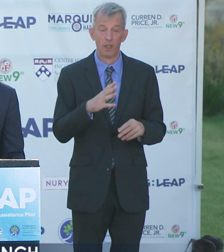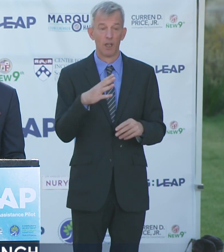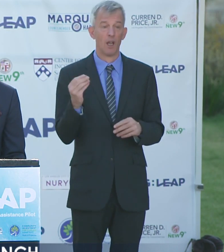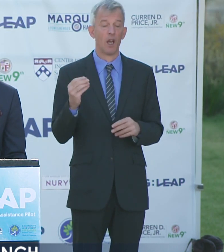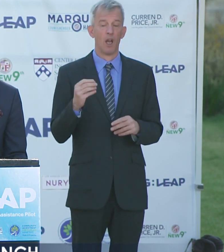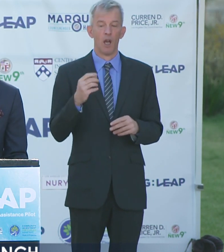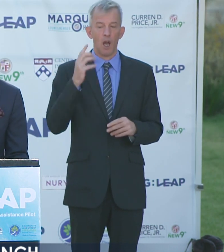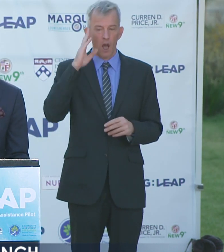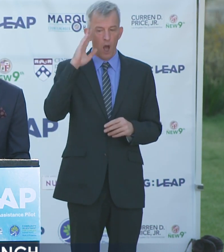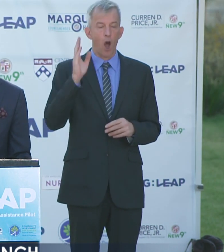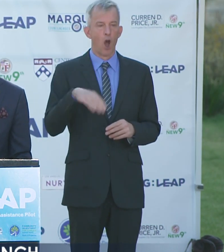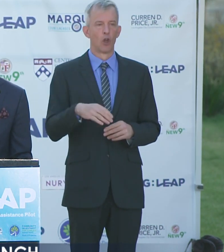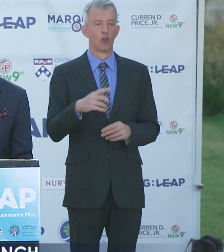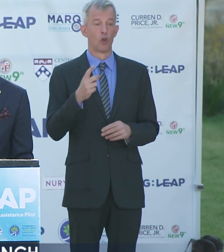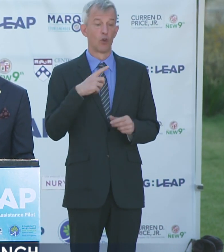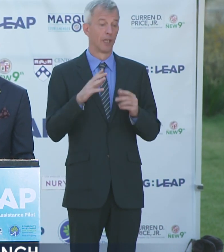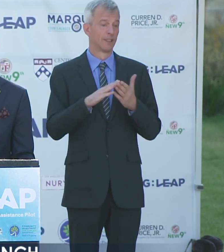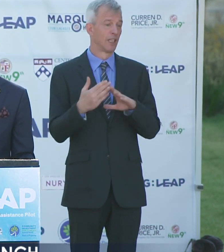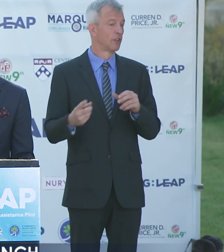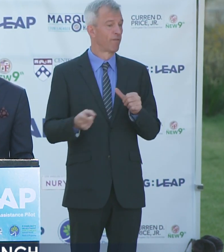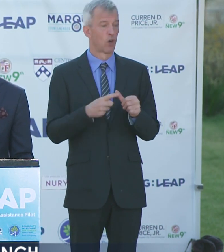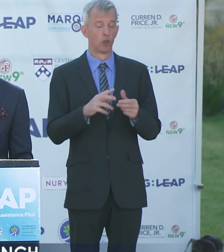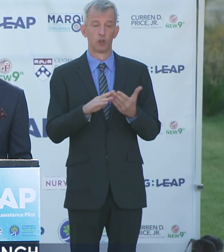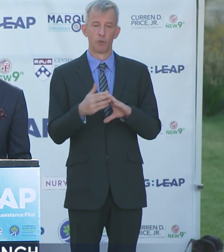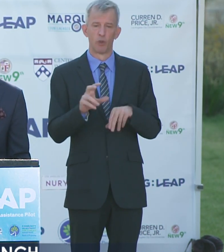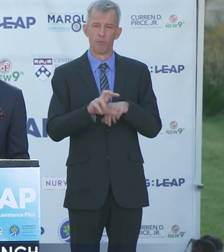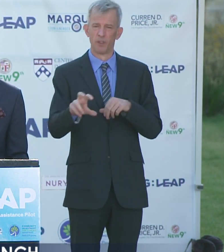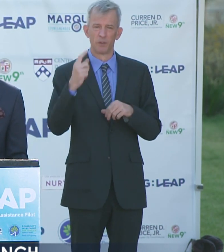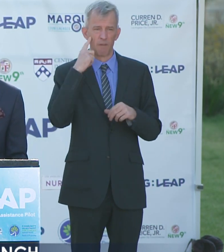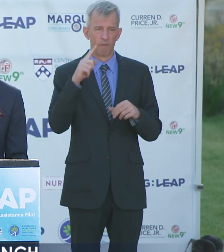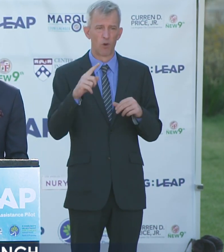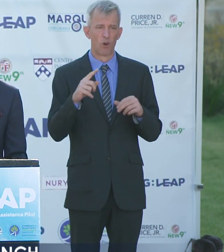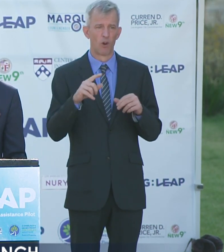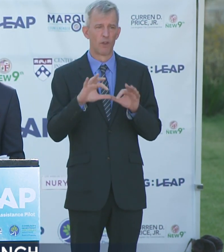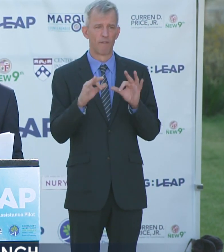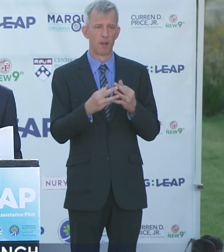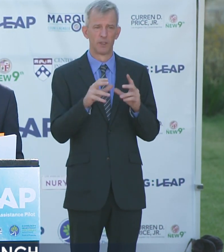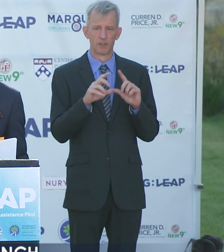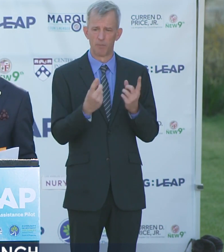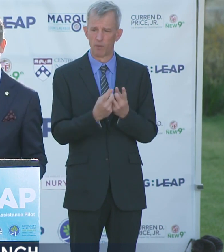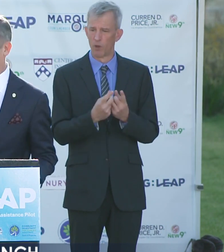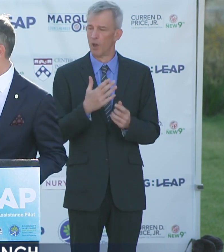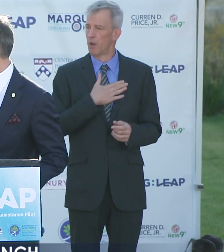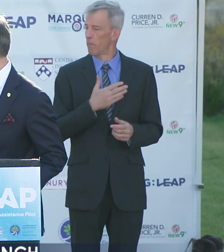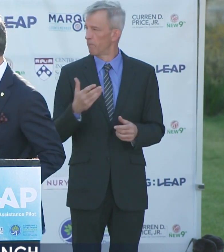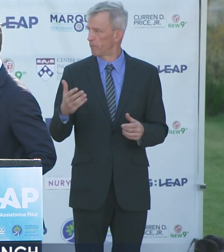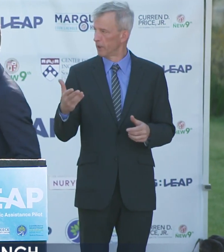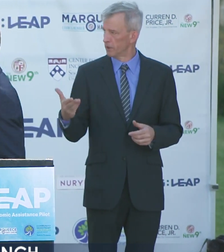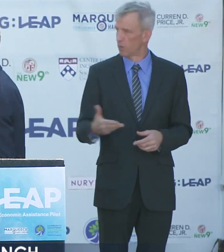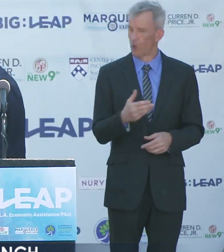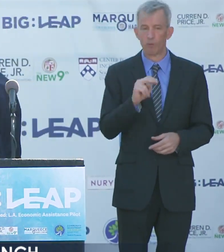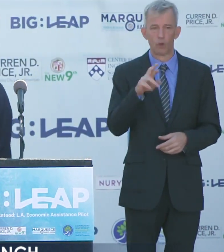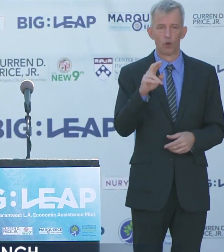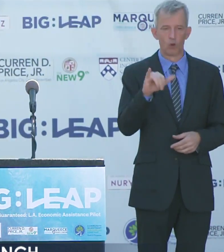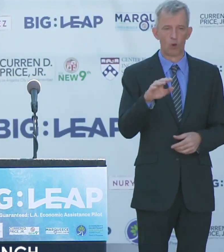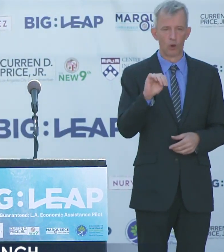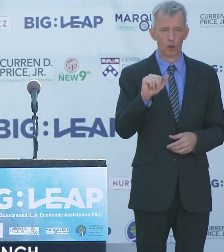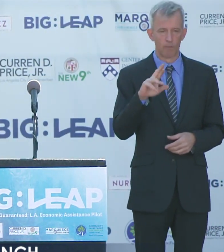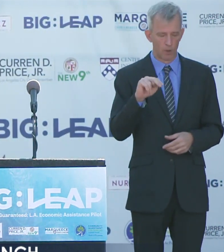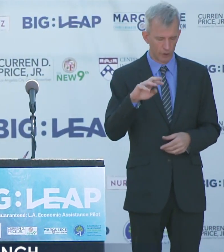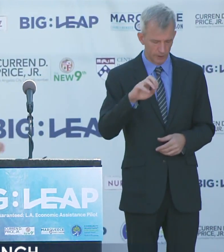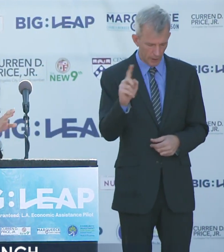hers for a long time, the city's first community investment for the Families Department. Please welcome Council President Martinez.